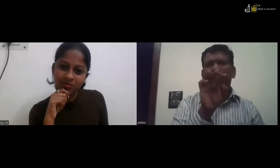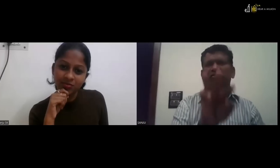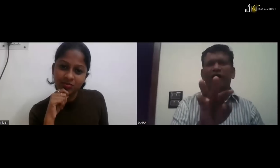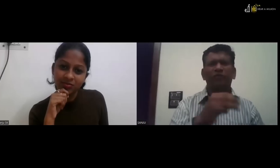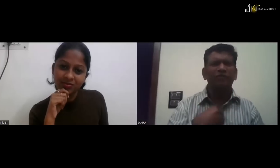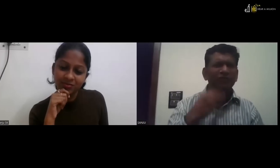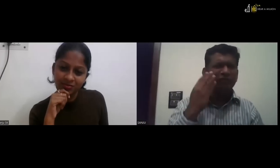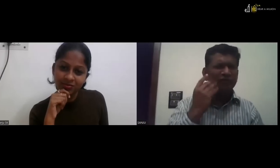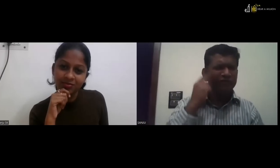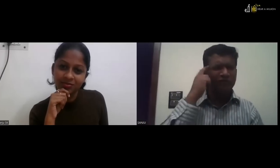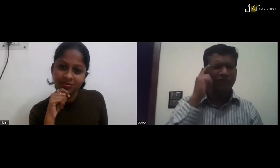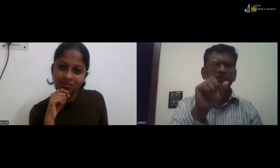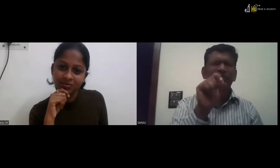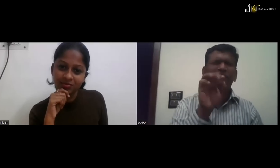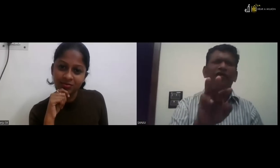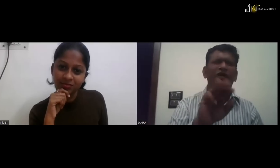government report will be quite